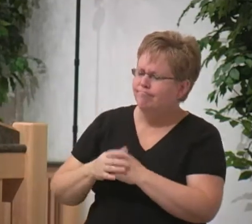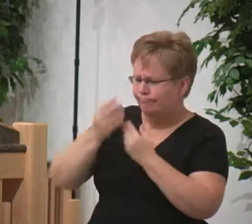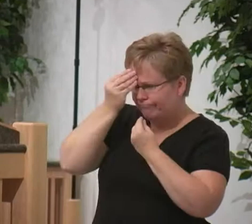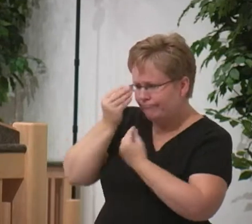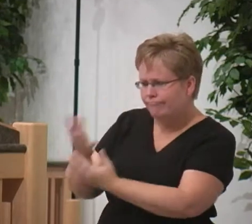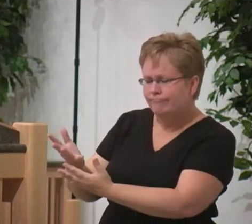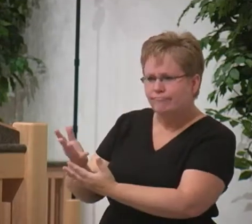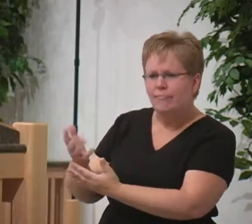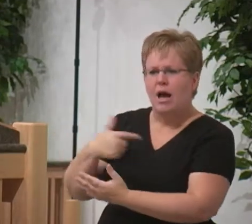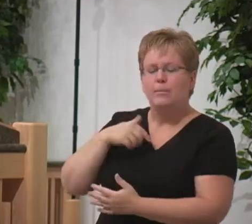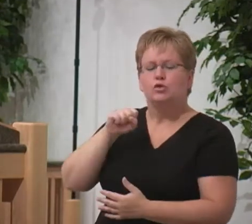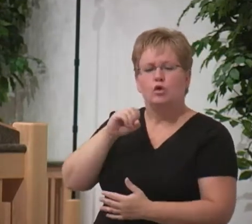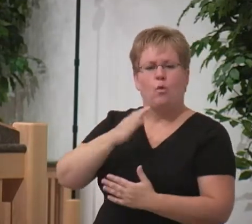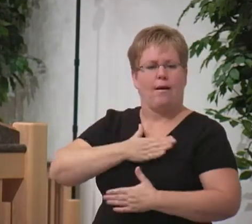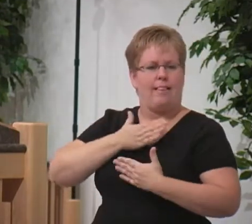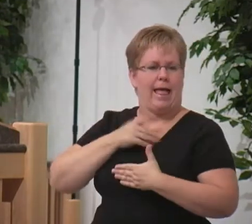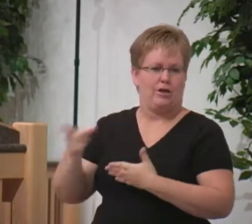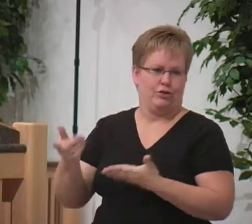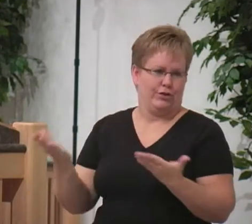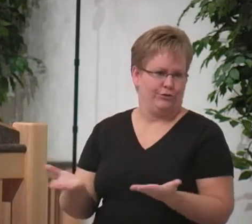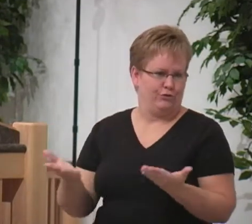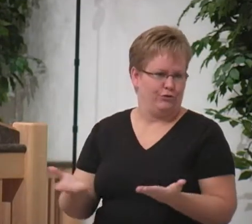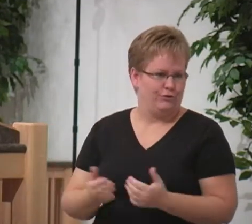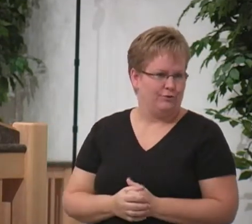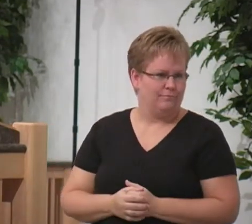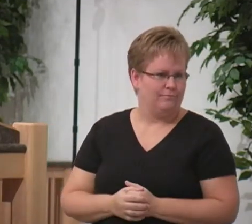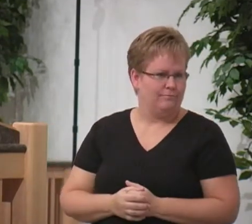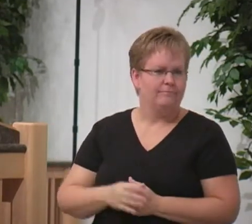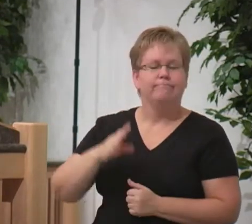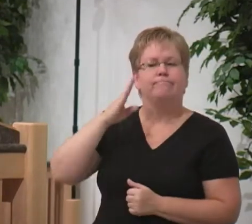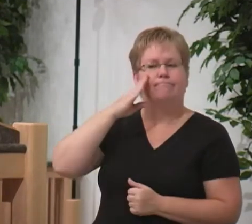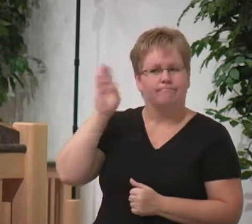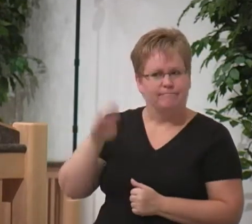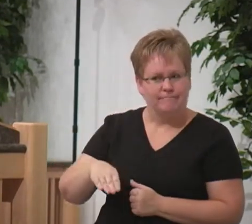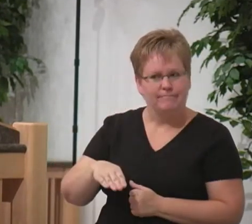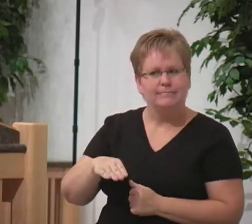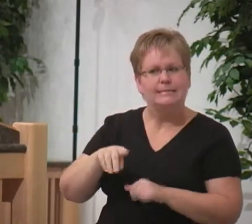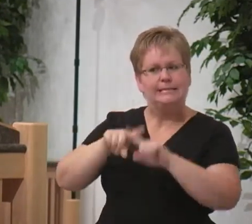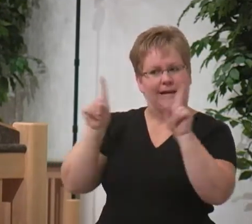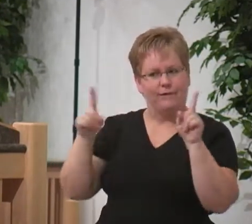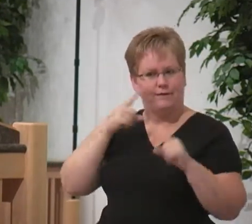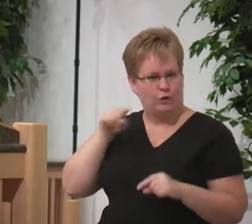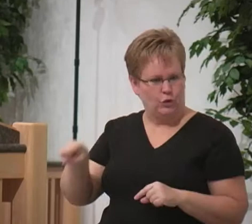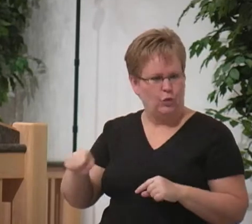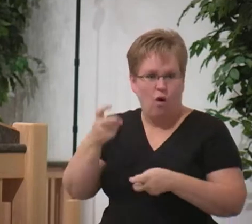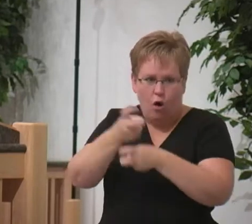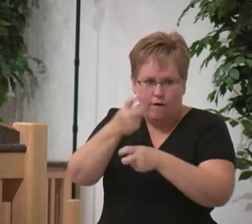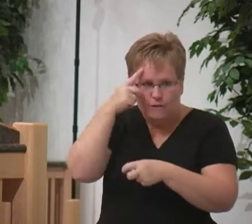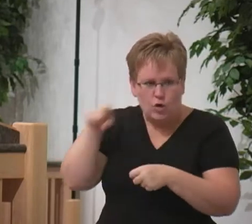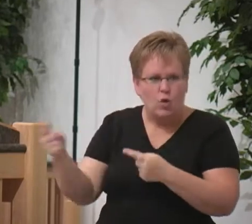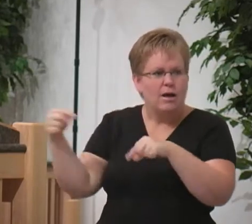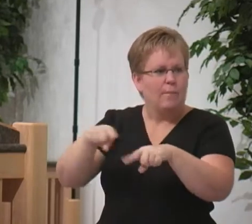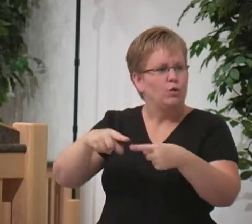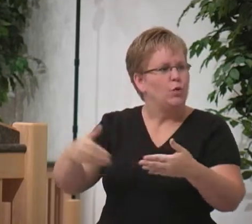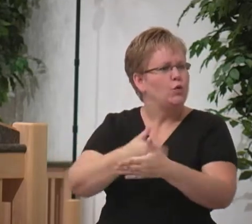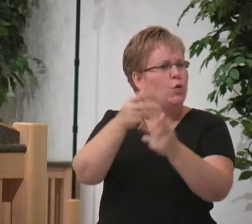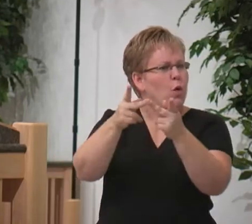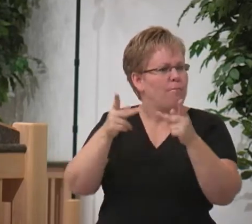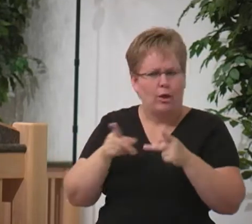am so glad that you are here. I know that this must be a difficult thing for you to come to this new place where you don't know